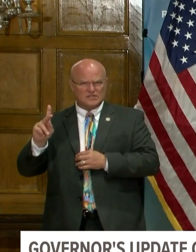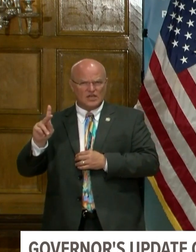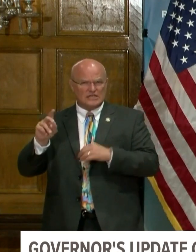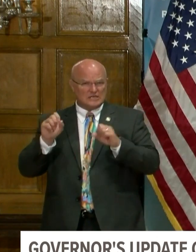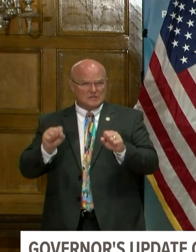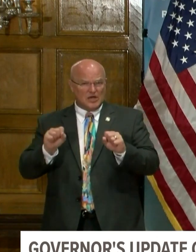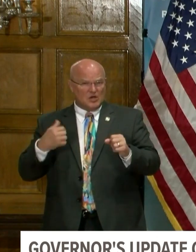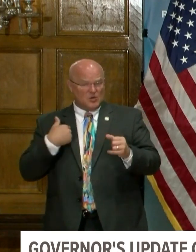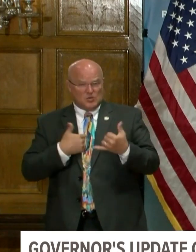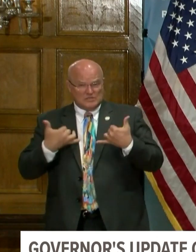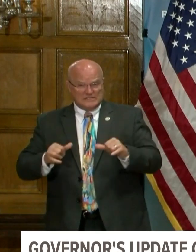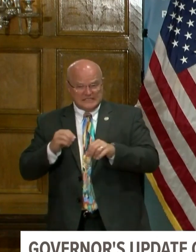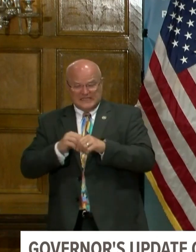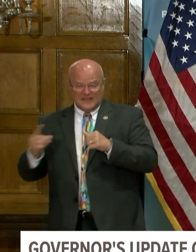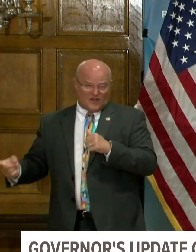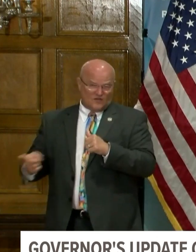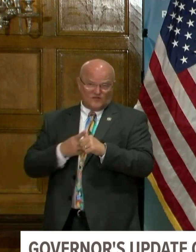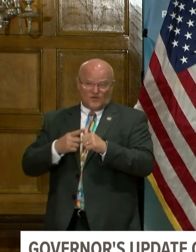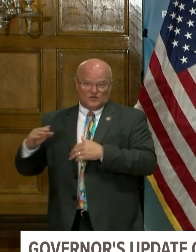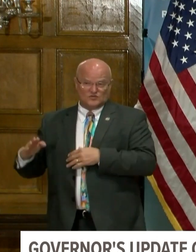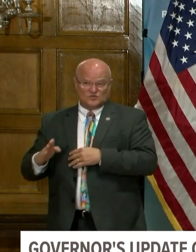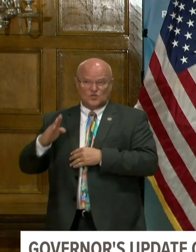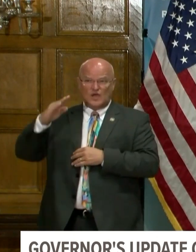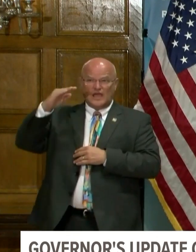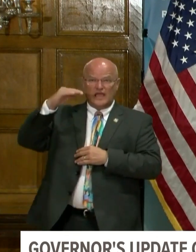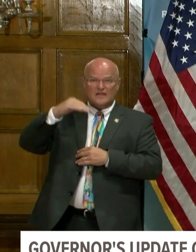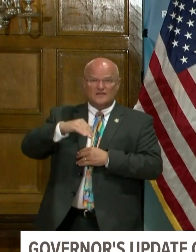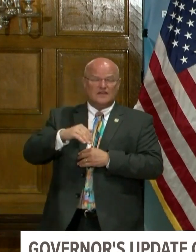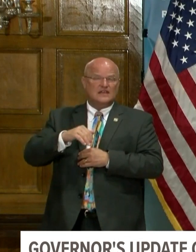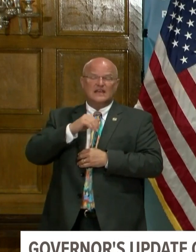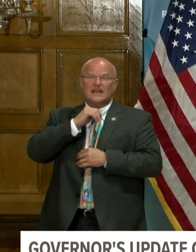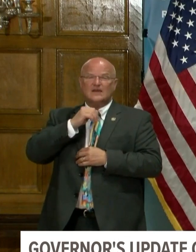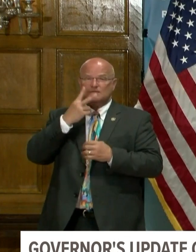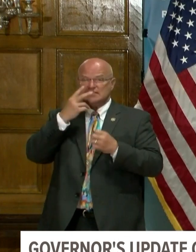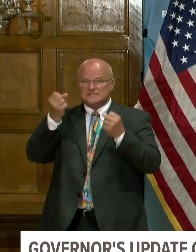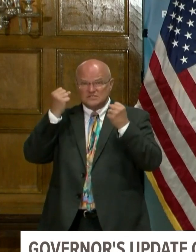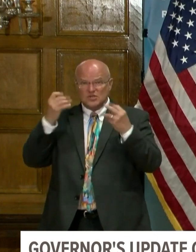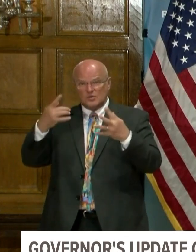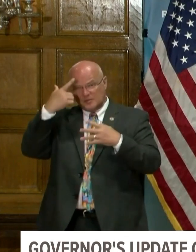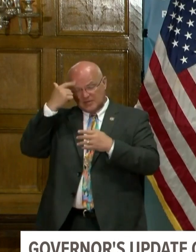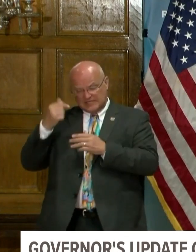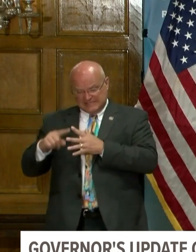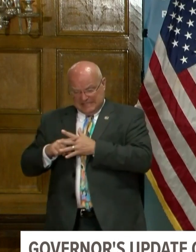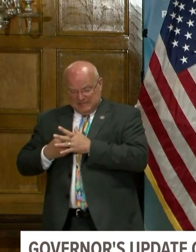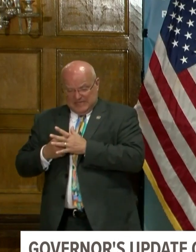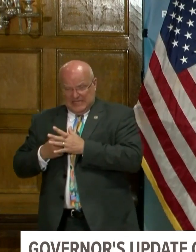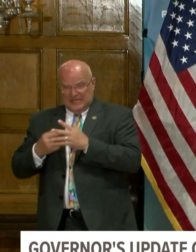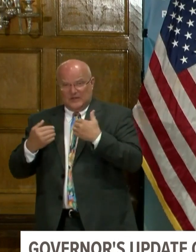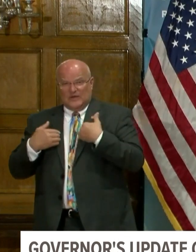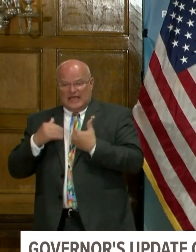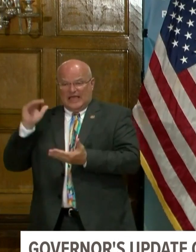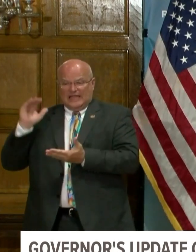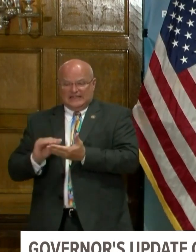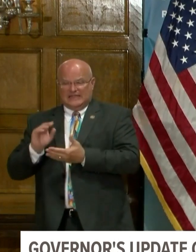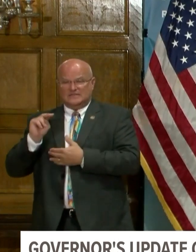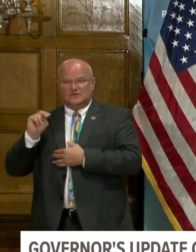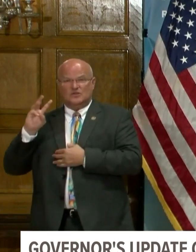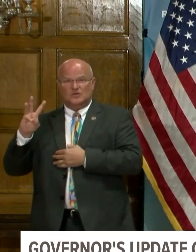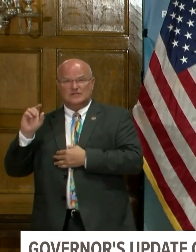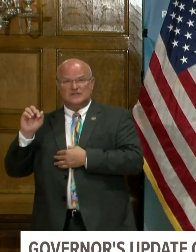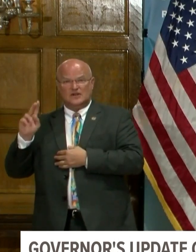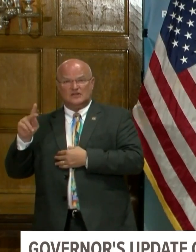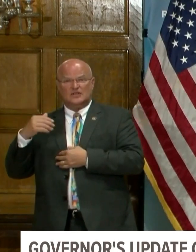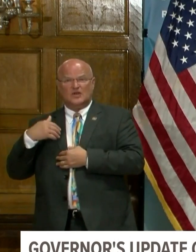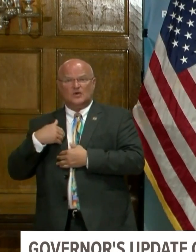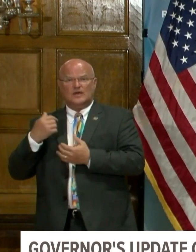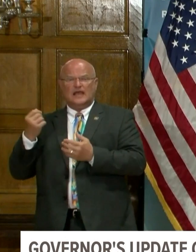possible that we're still in our first wave and we just hadn't seen so many cases because early on, when we had less cases in Northwest Arkansas,